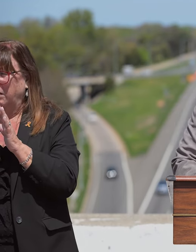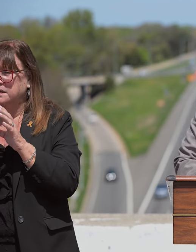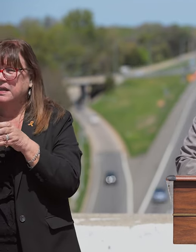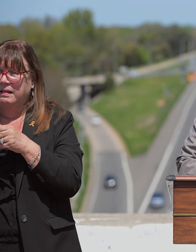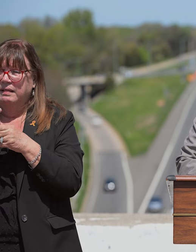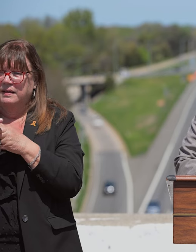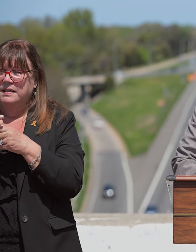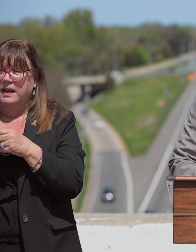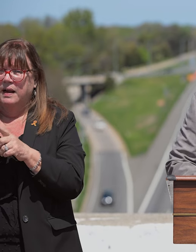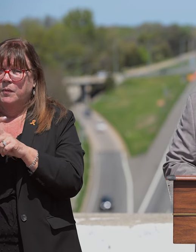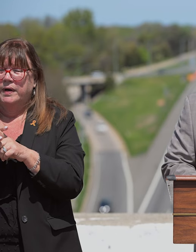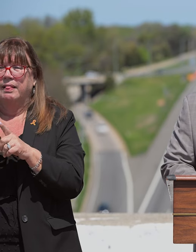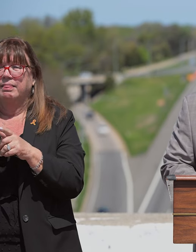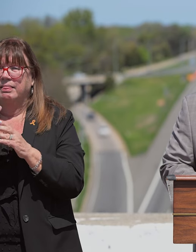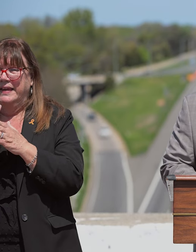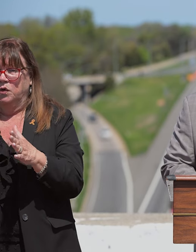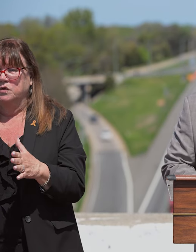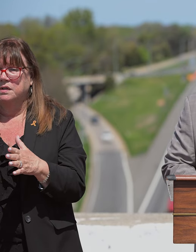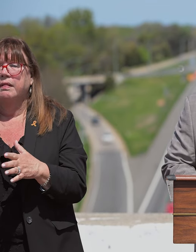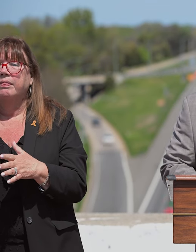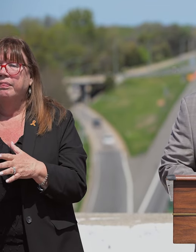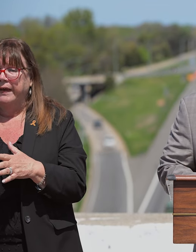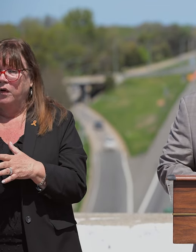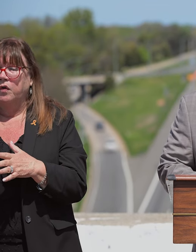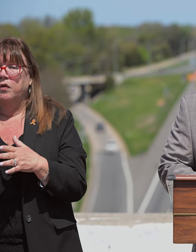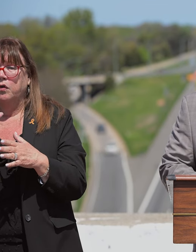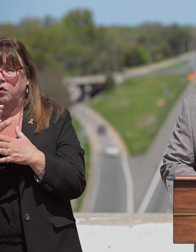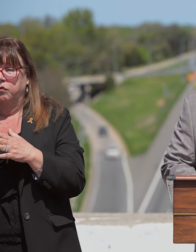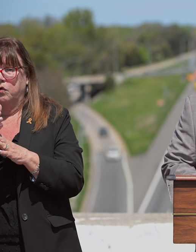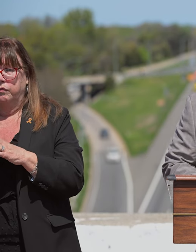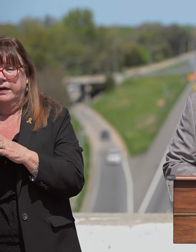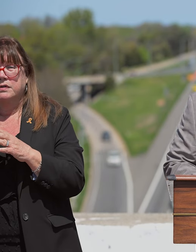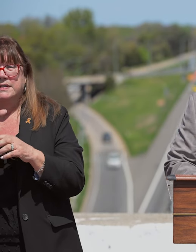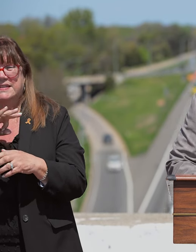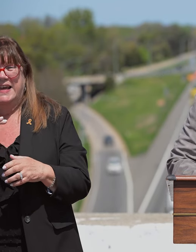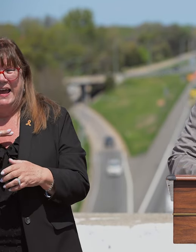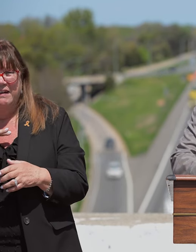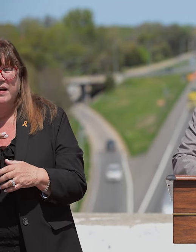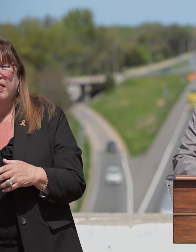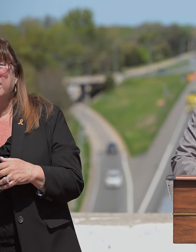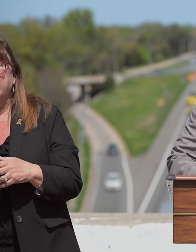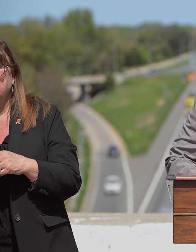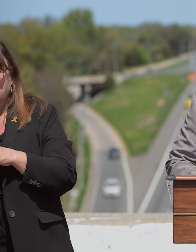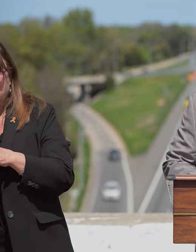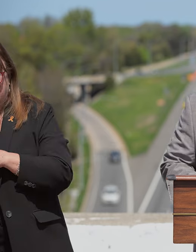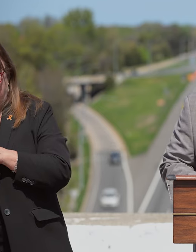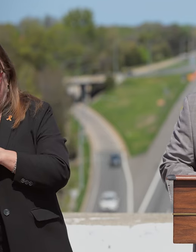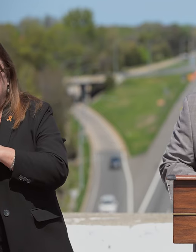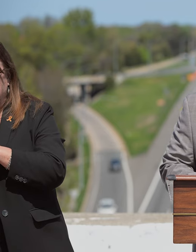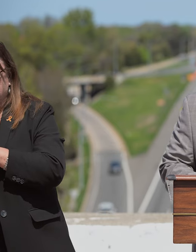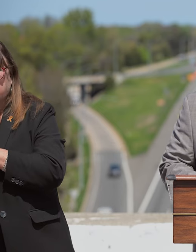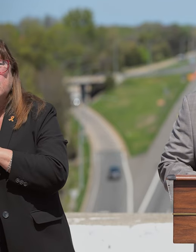elected and appointed leaders and their career staff that enabled and utilized speed safety cameras for use in many